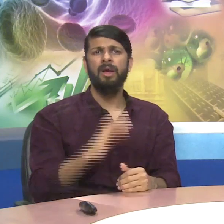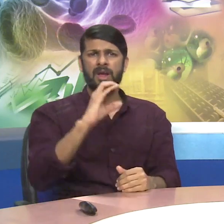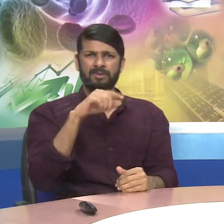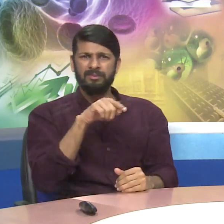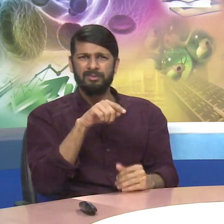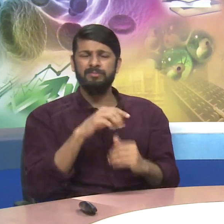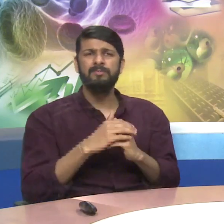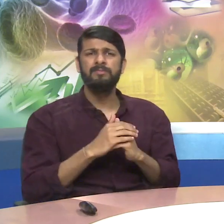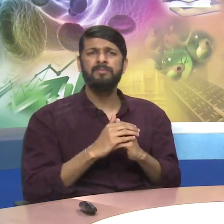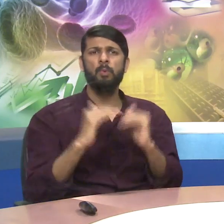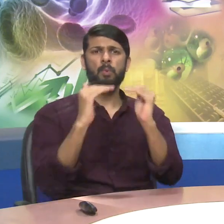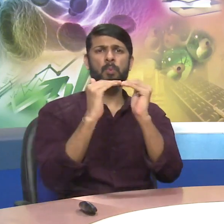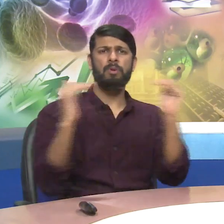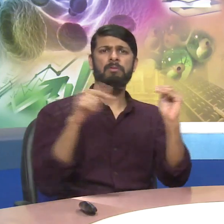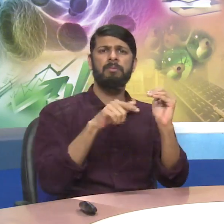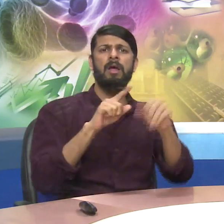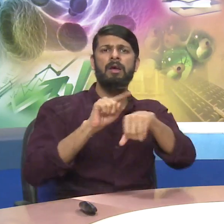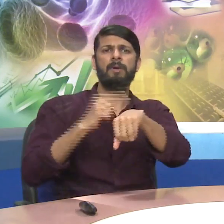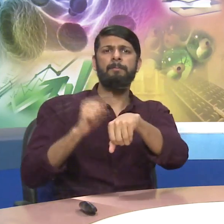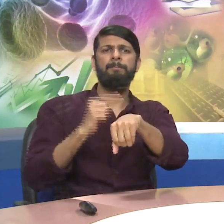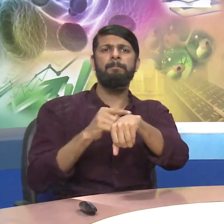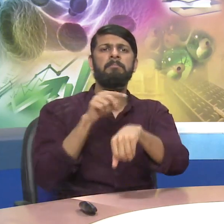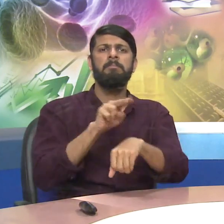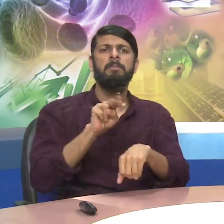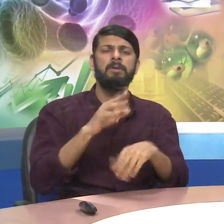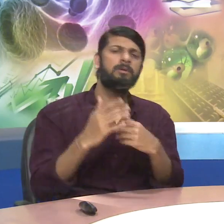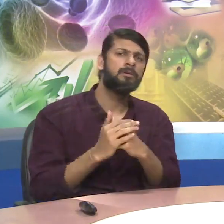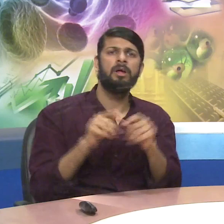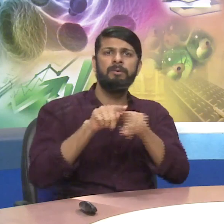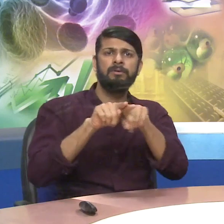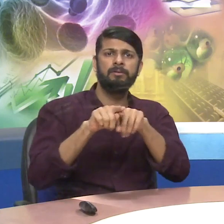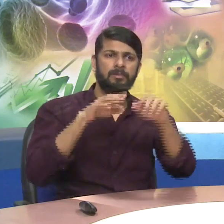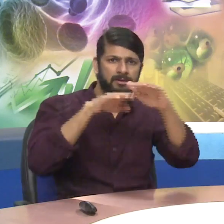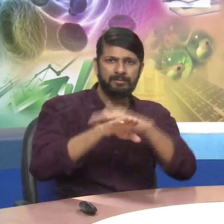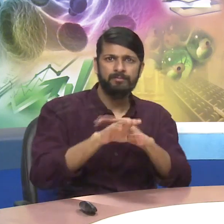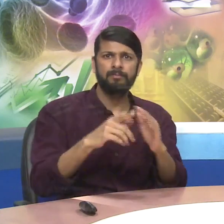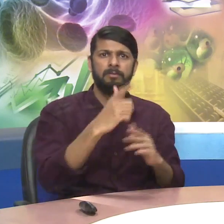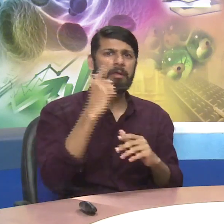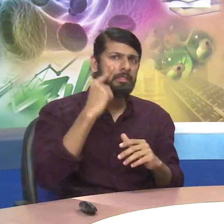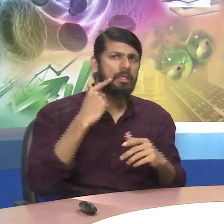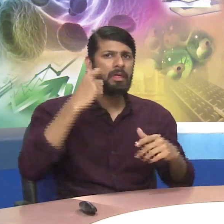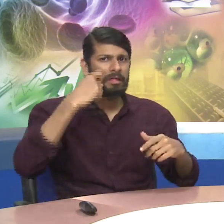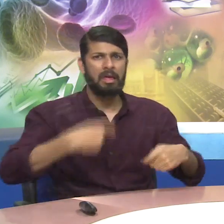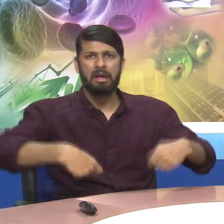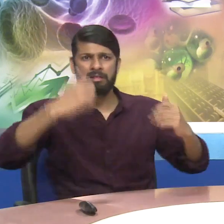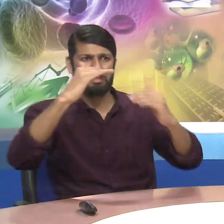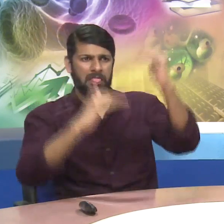The next point is equality of status and opportunity.